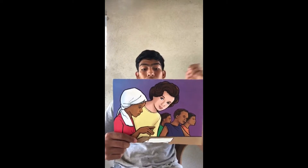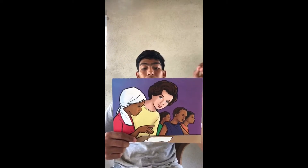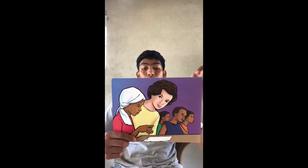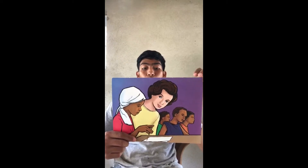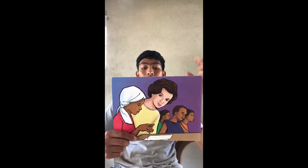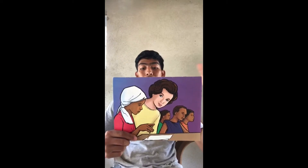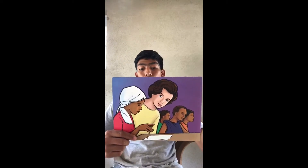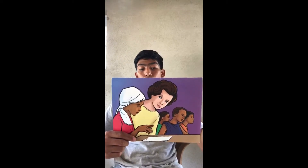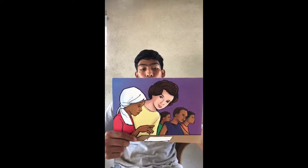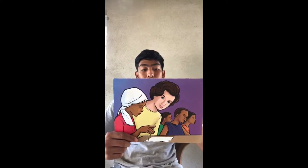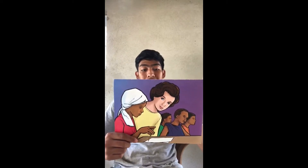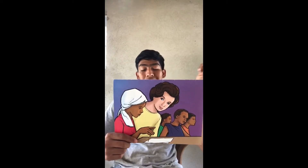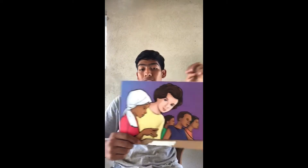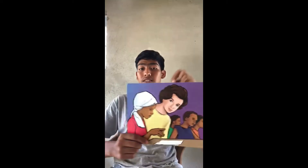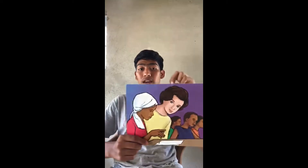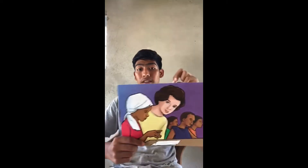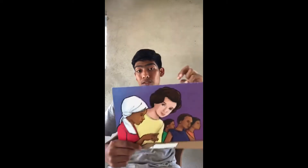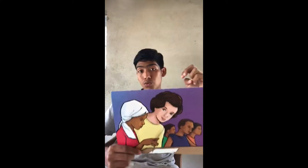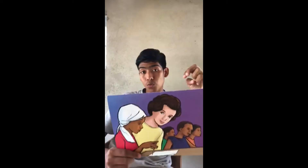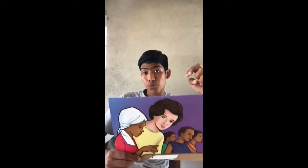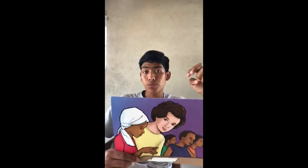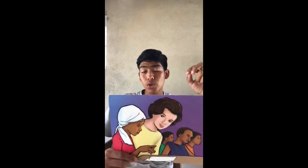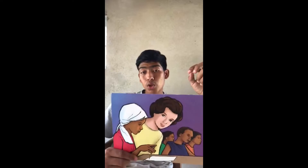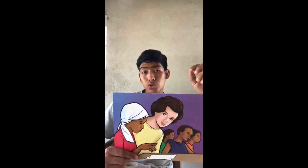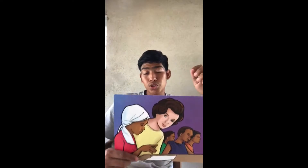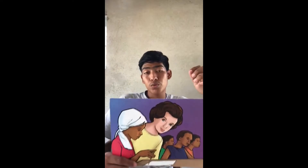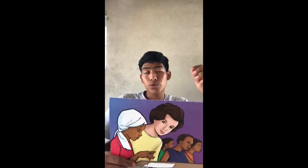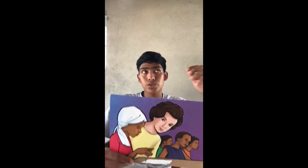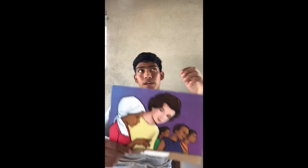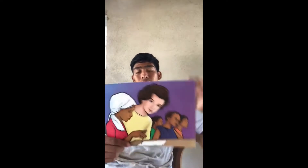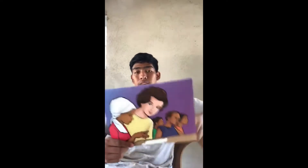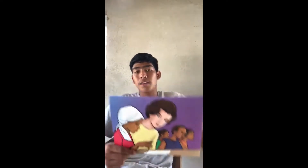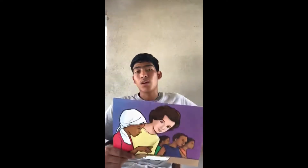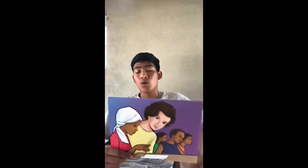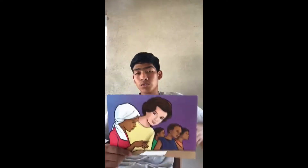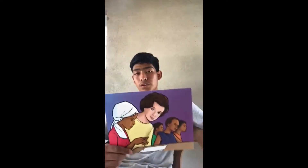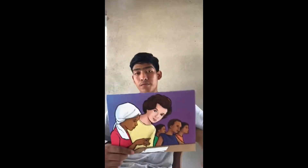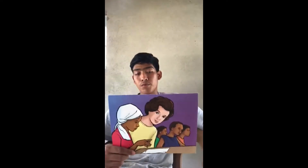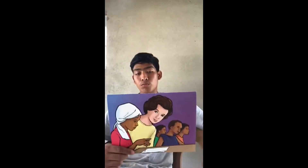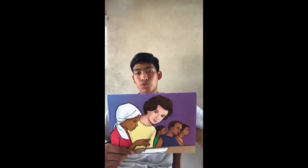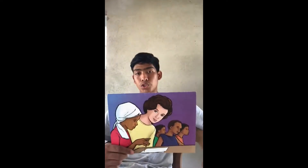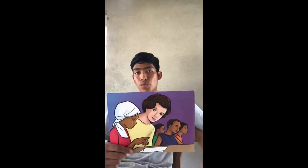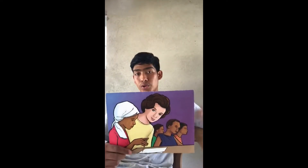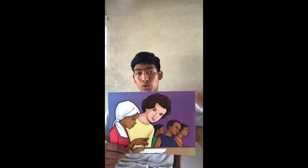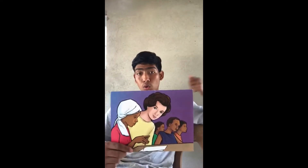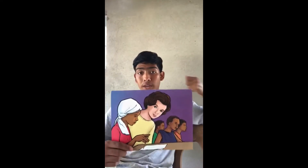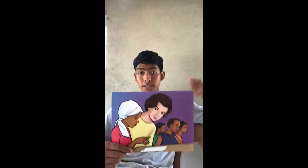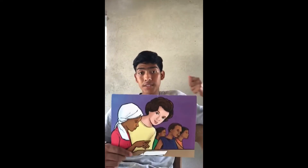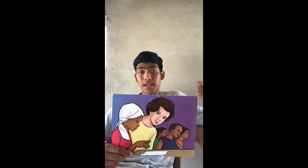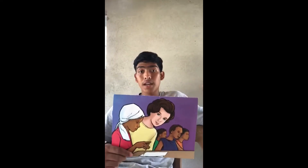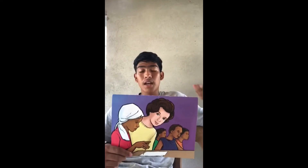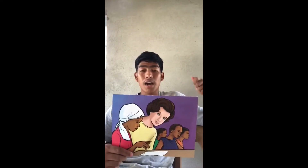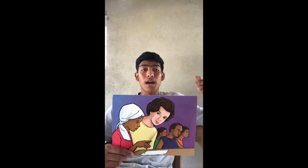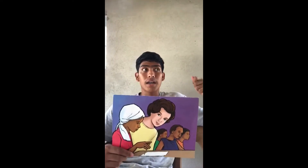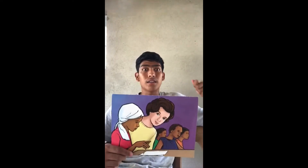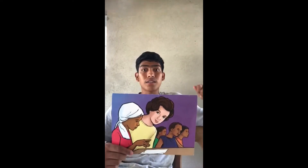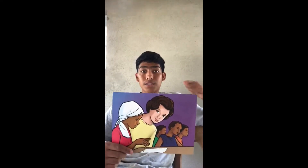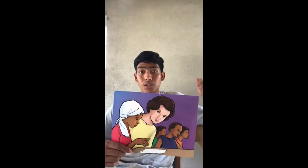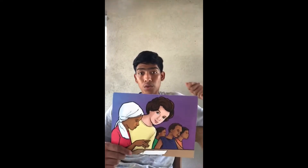herself what the world was like inside the schoolroom. So she was at the outside of the room, so she wanted to go inside and see